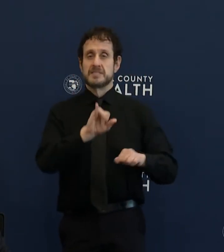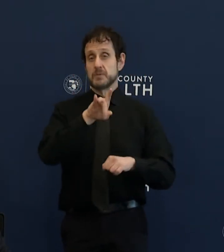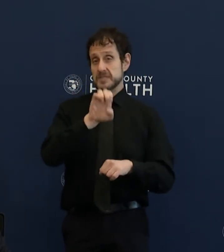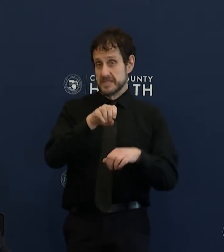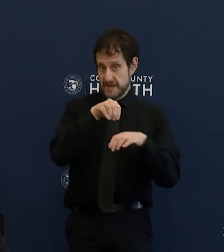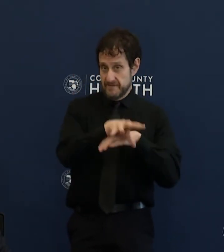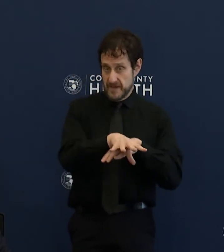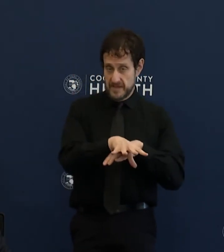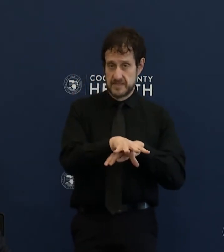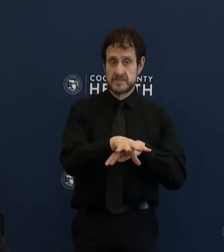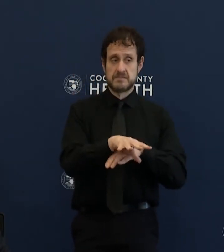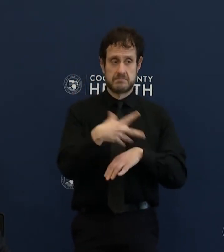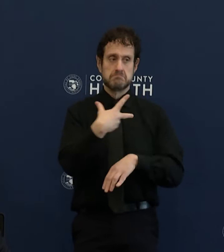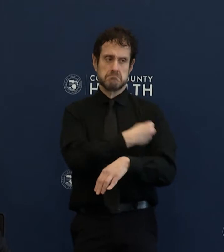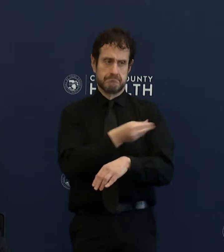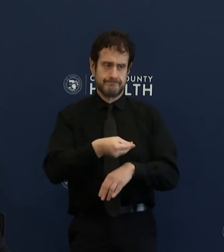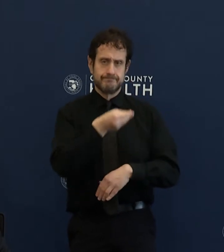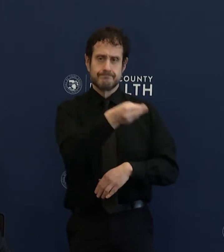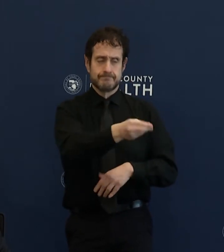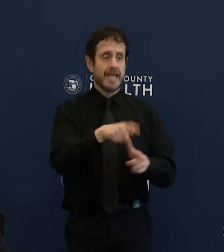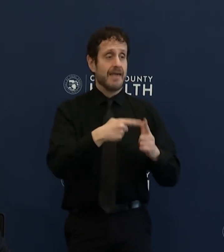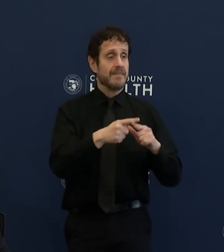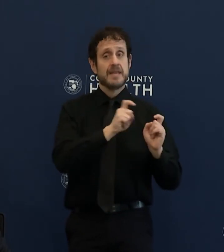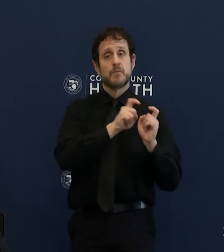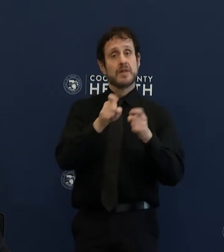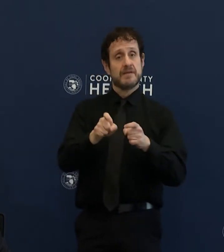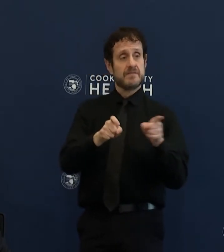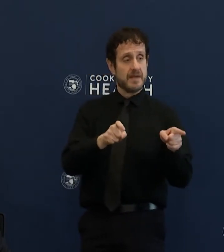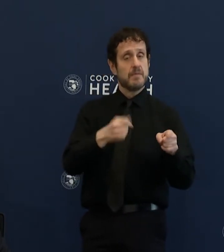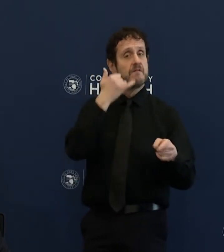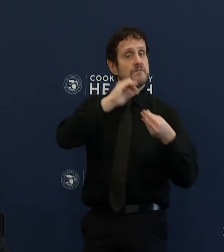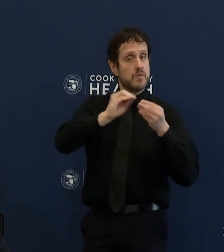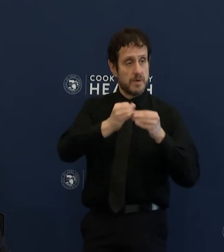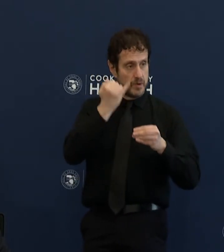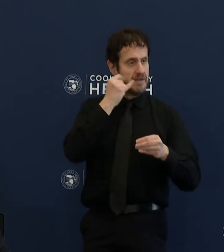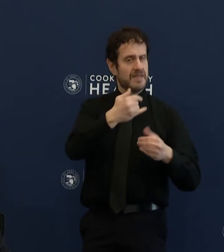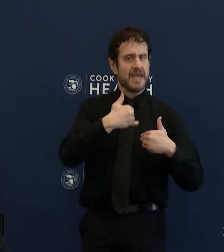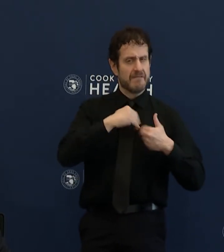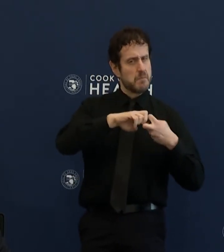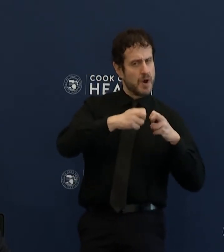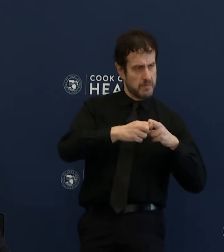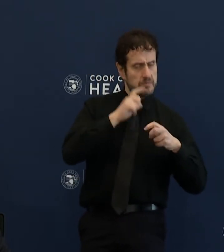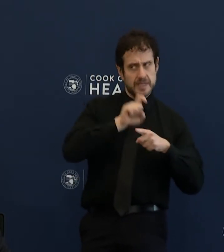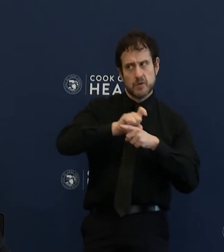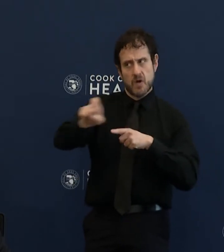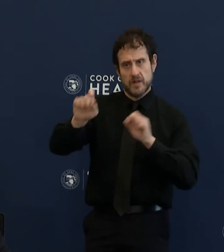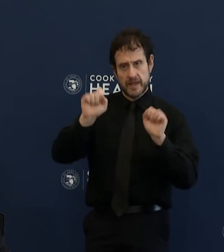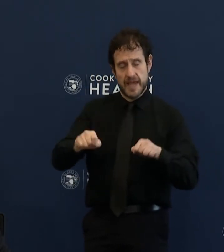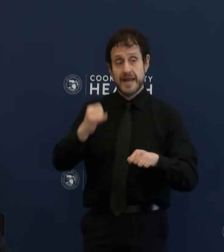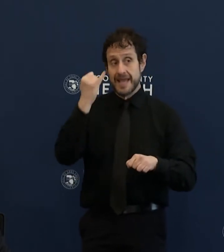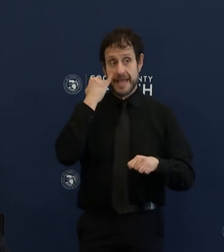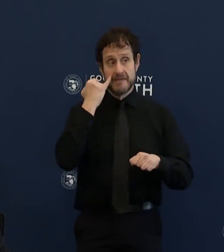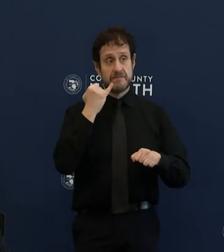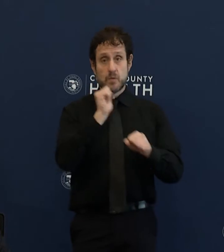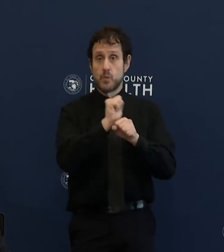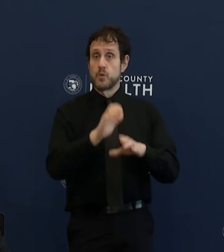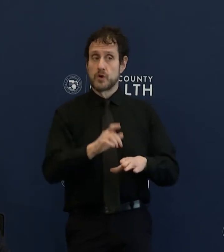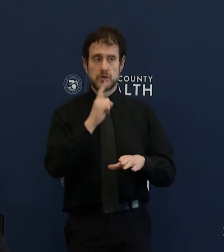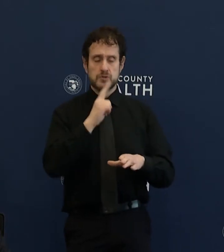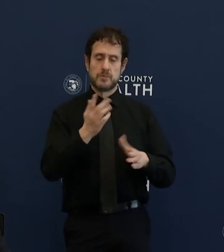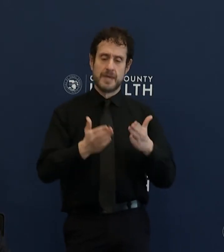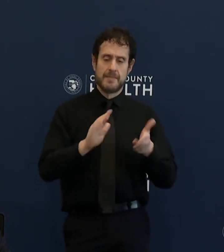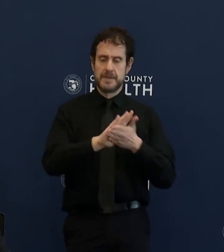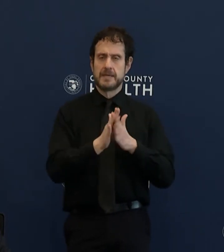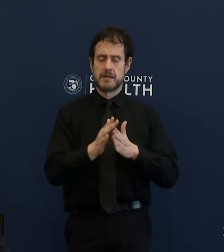site, and then will be provided with a hotline for ongoing monitoring of symptoms. Employees with adverse events who need a day off to be able